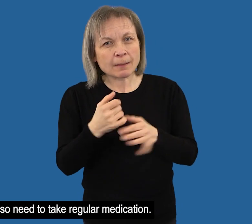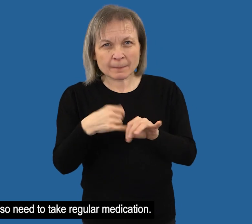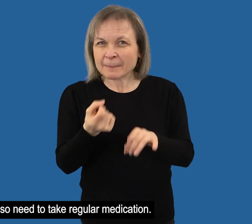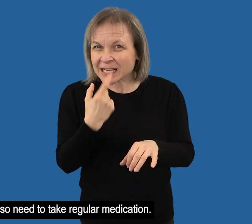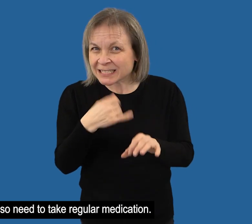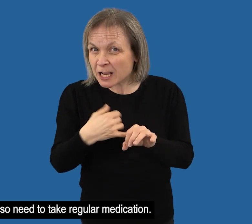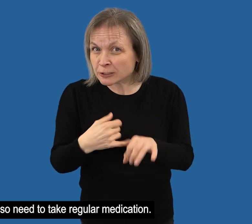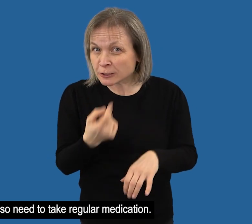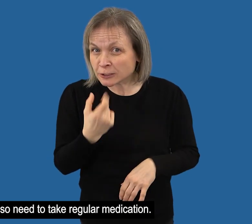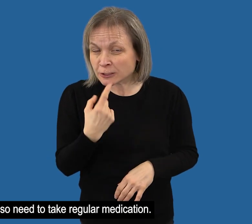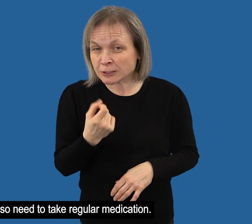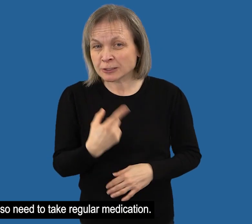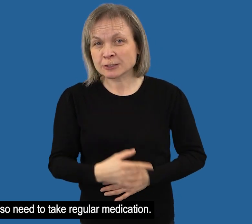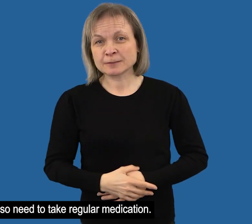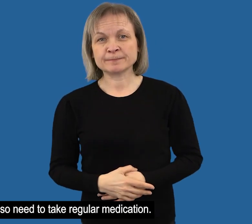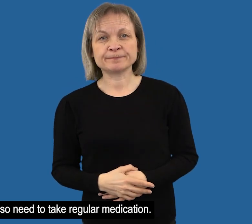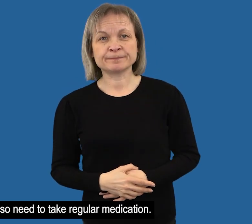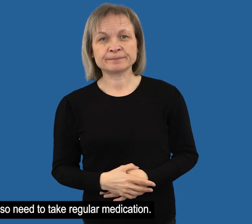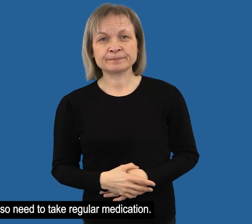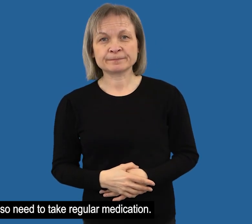You may also need to take regular medication.